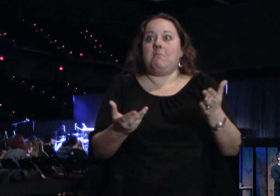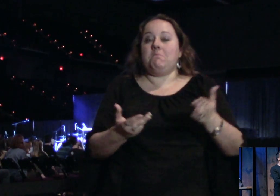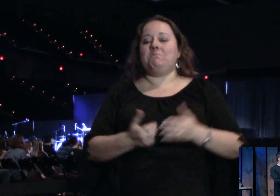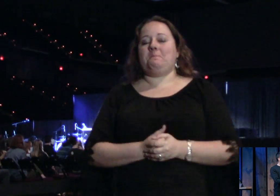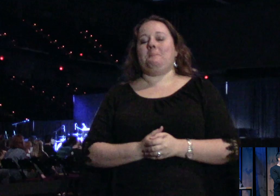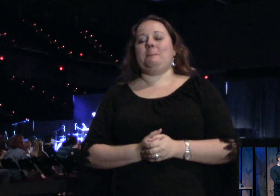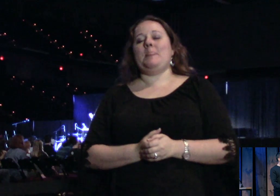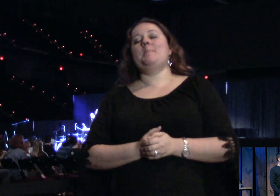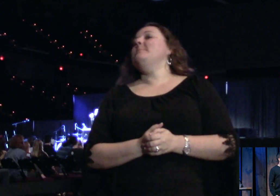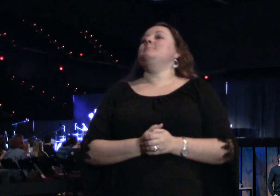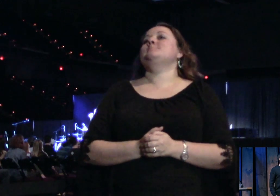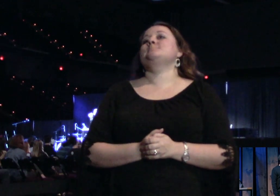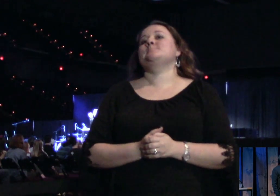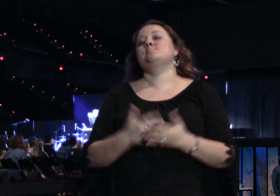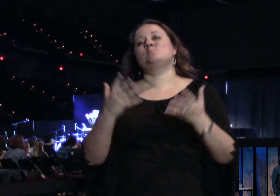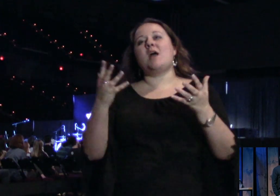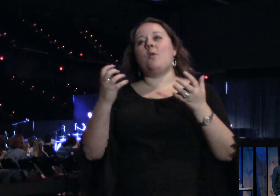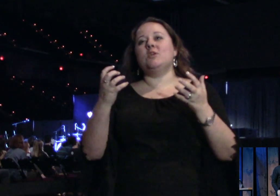to grab it?